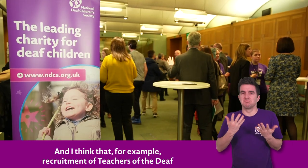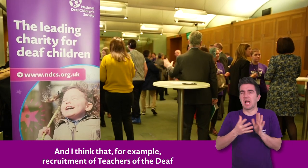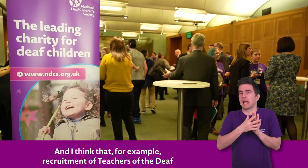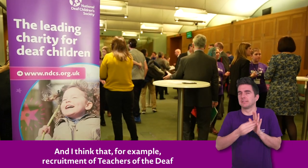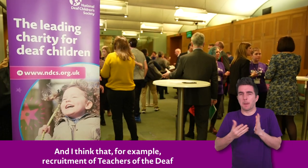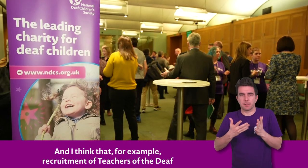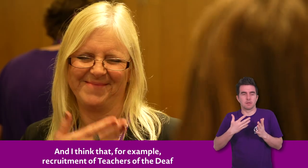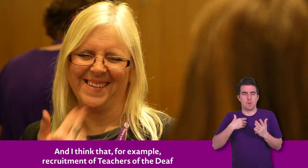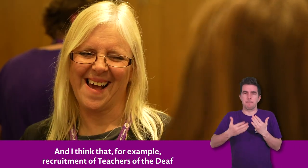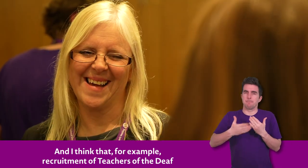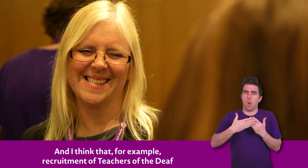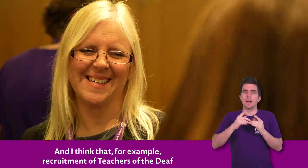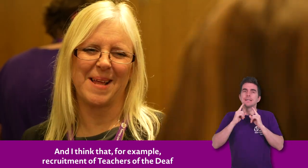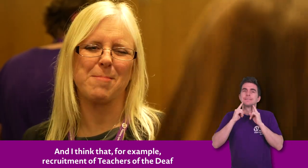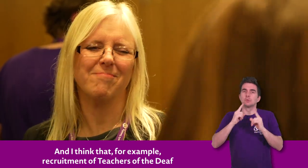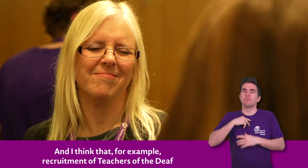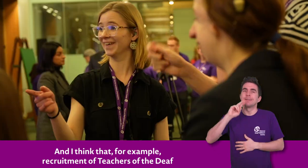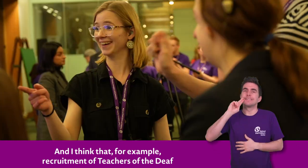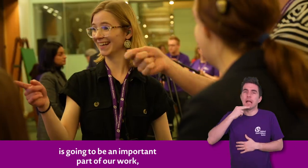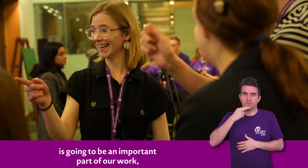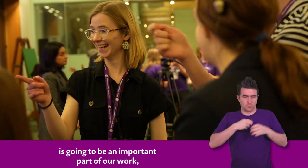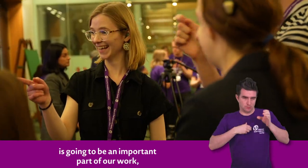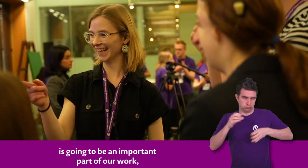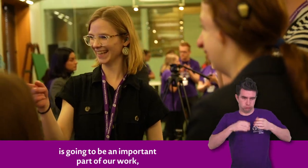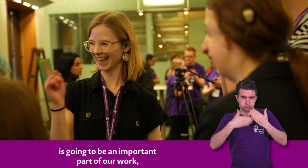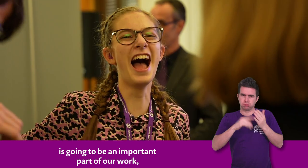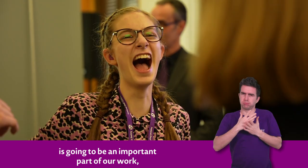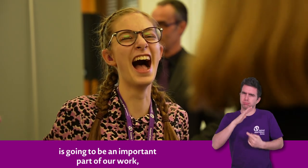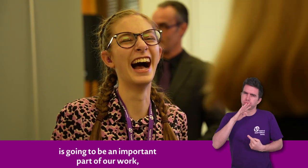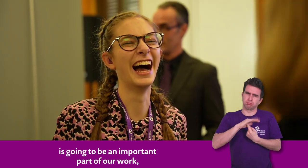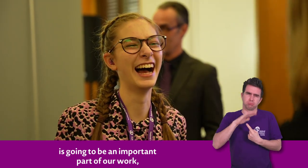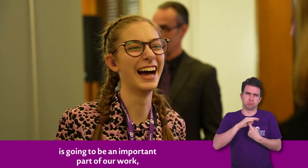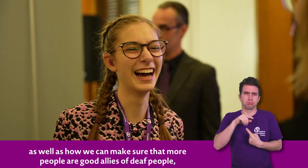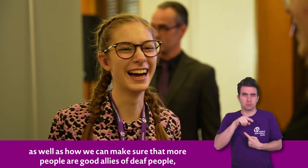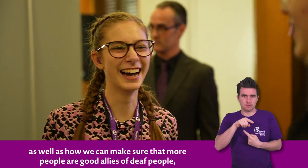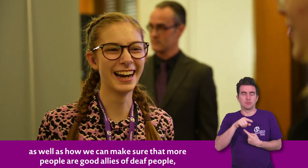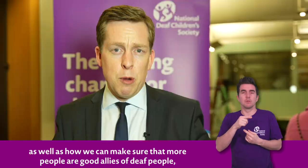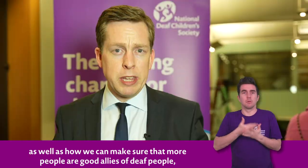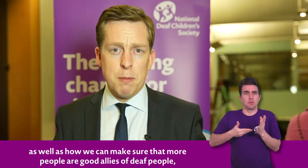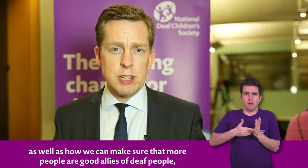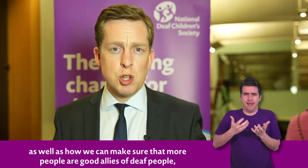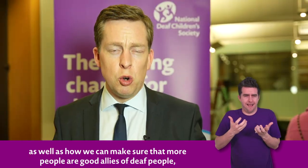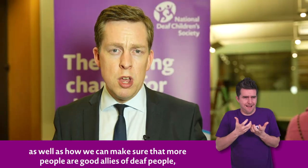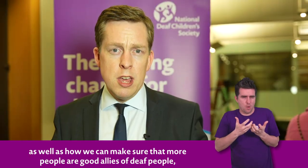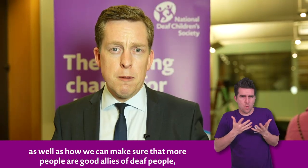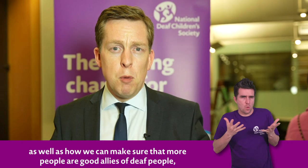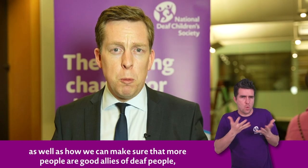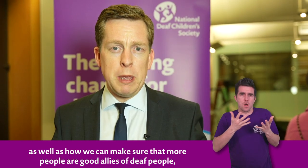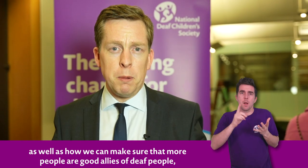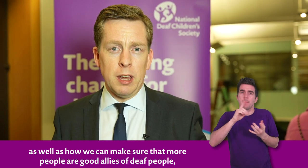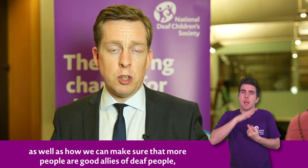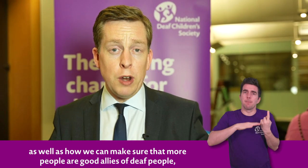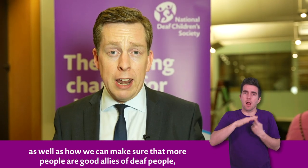I think that, for example, recruitment of teachers of the deaf is going to be an important part of our work, as well as how we can make sure that